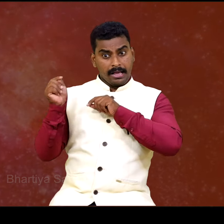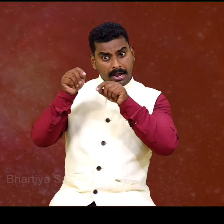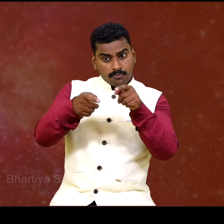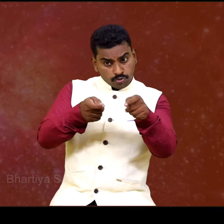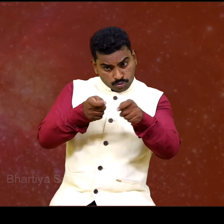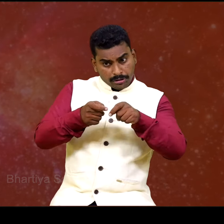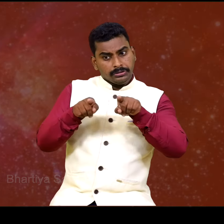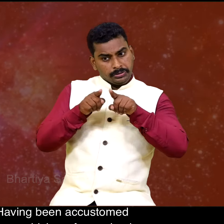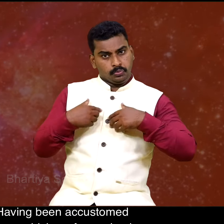Second,